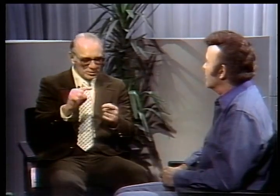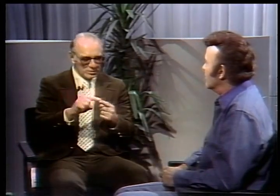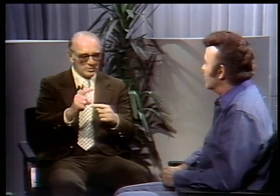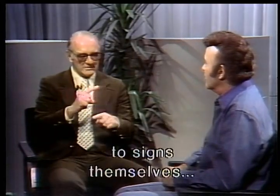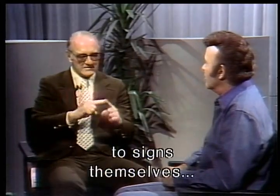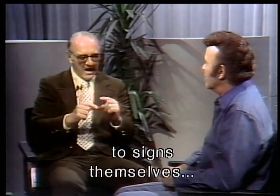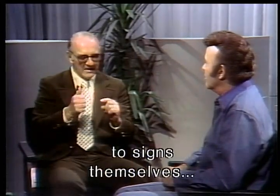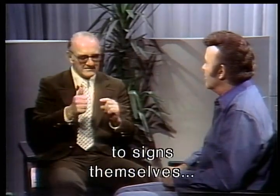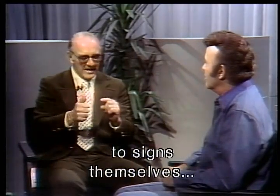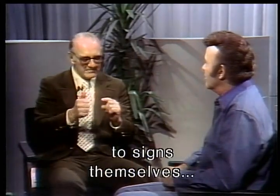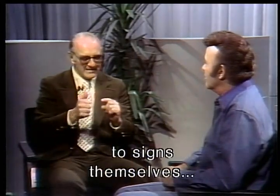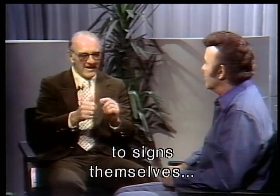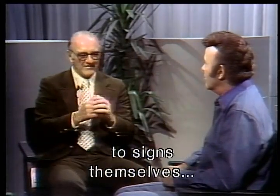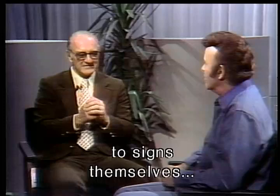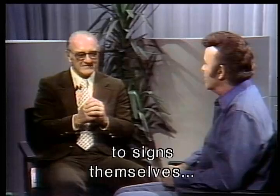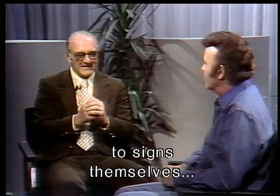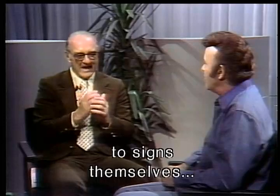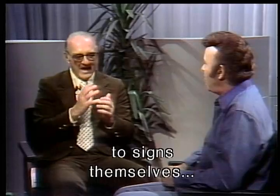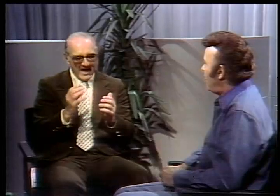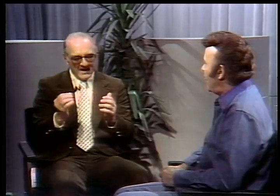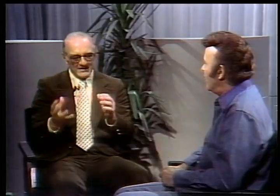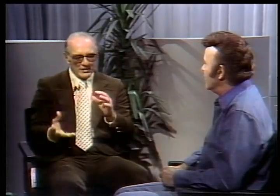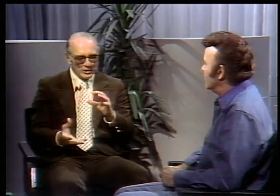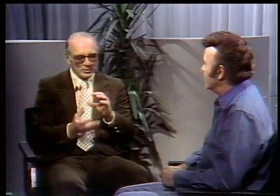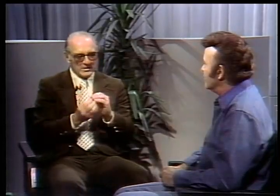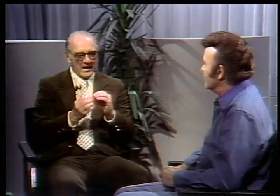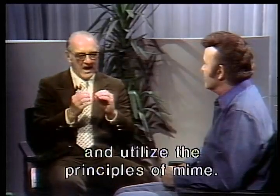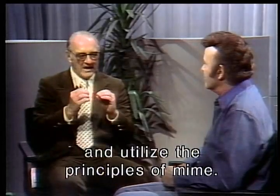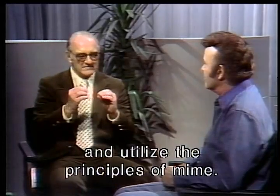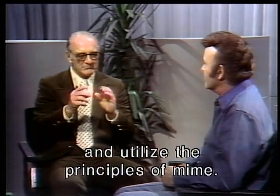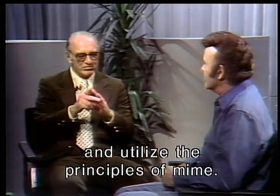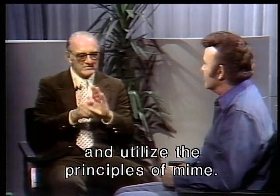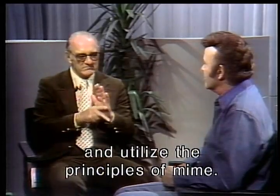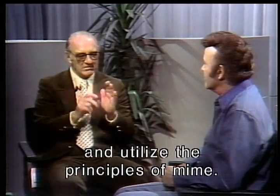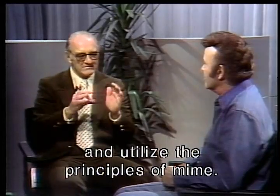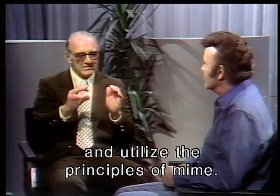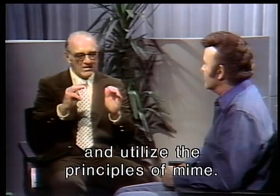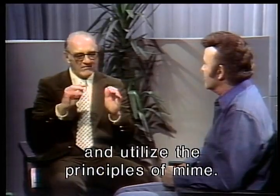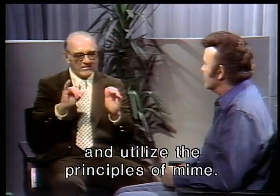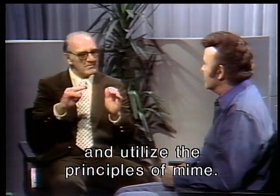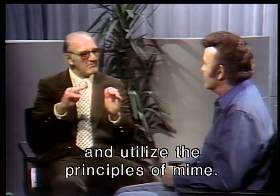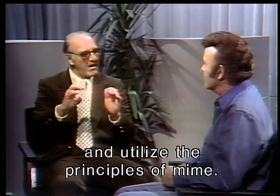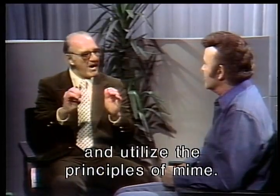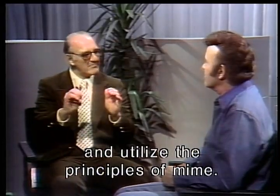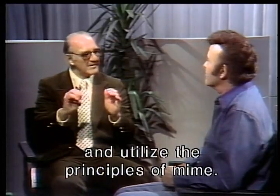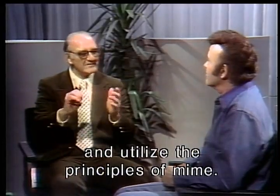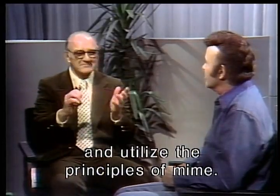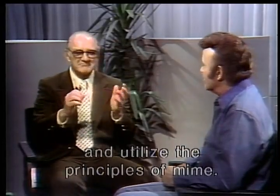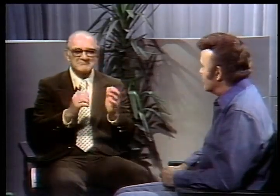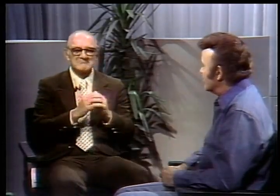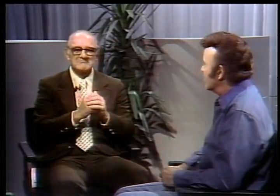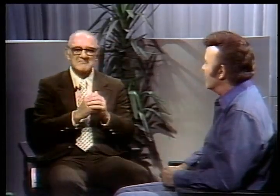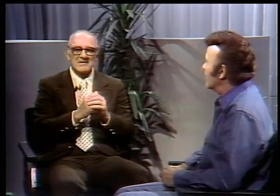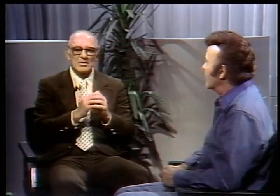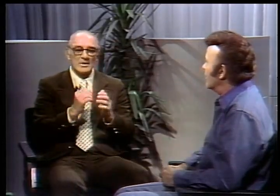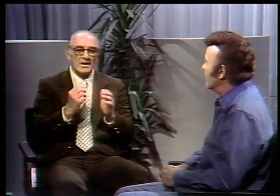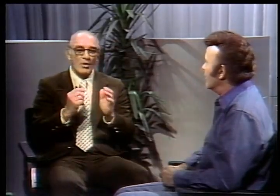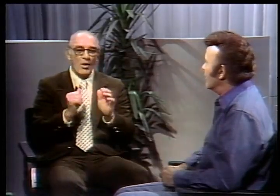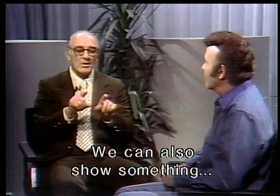to signs themselves and utilize principles of mime. We can